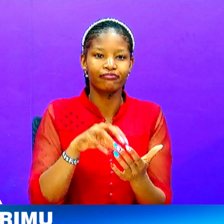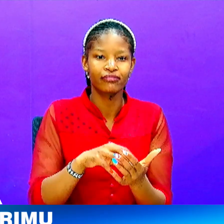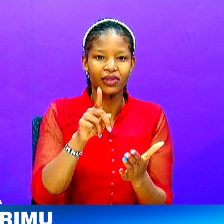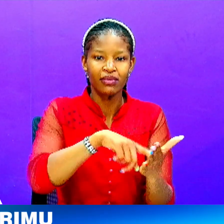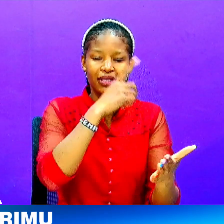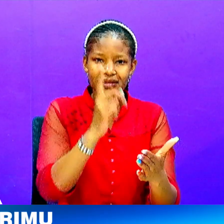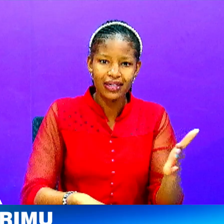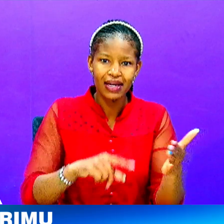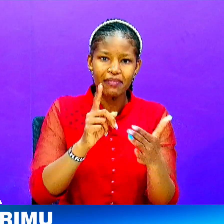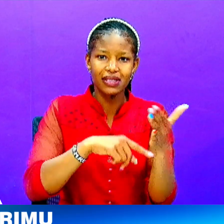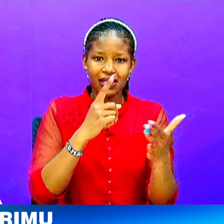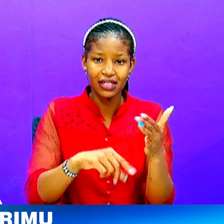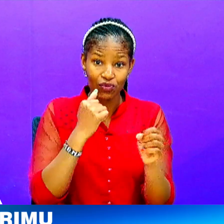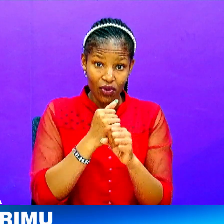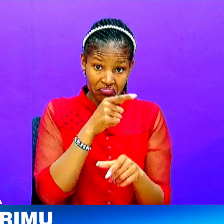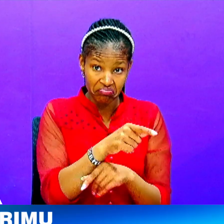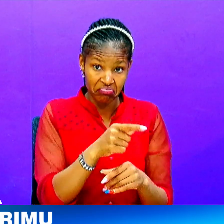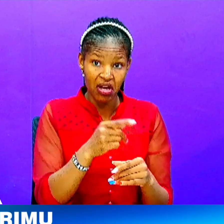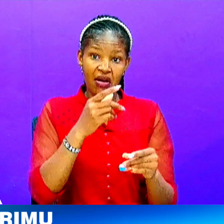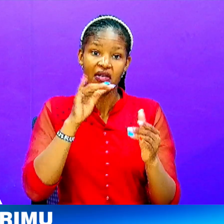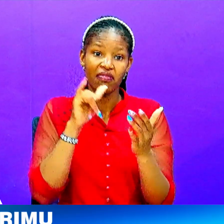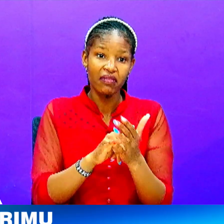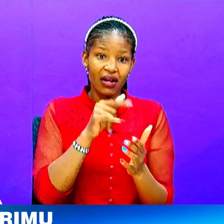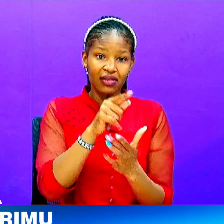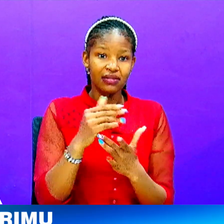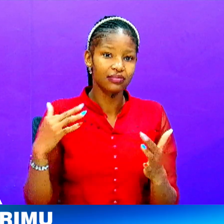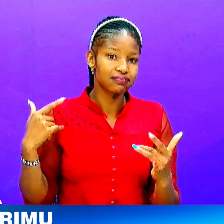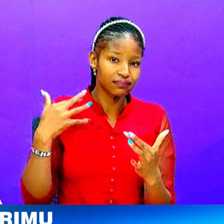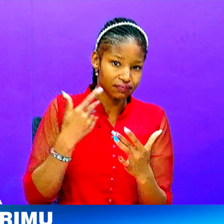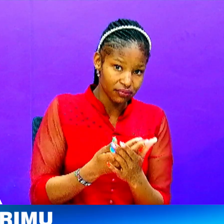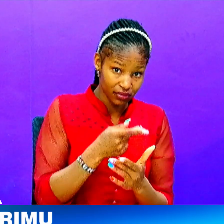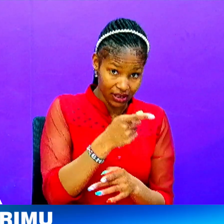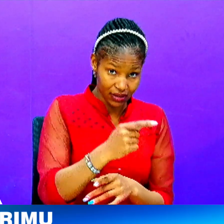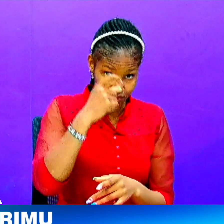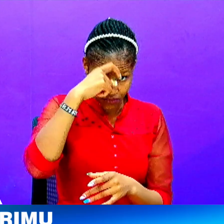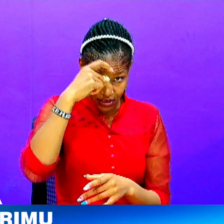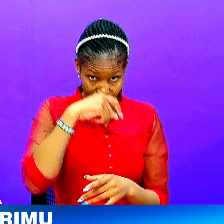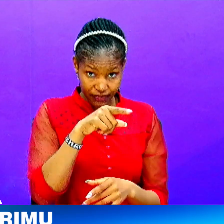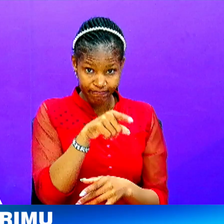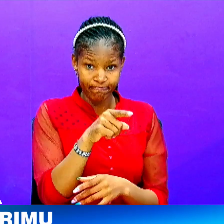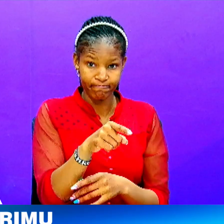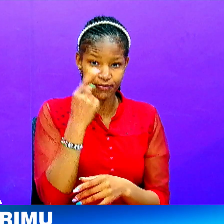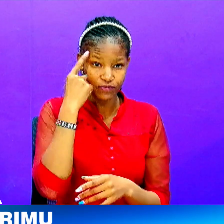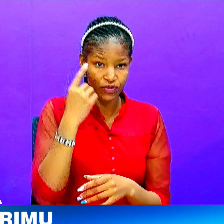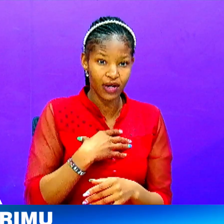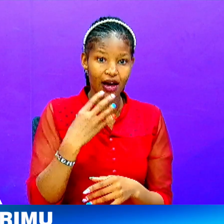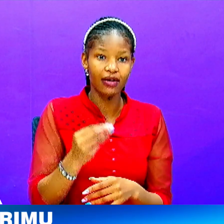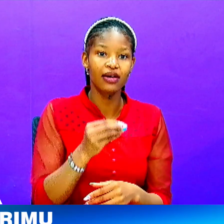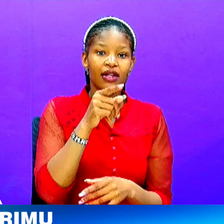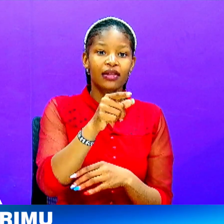identity, a claim that has since drawn widespread skepticism and demands for a full